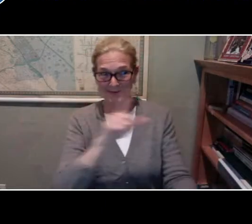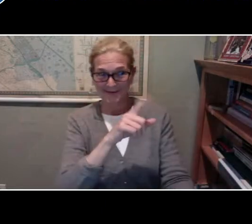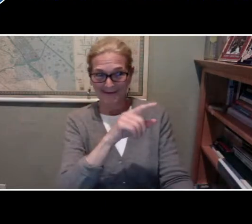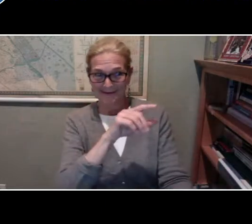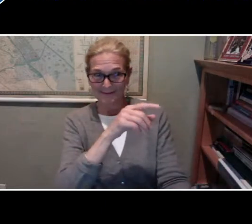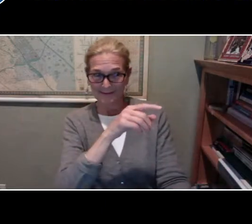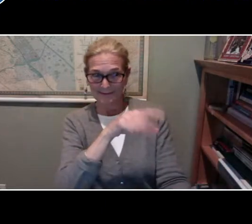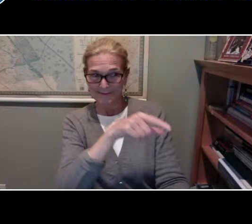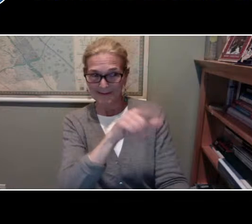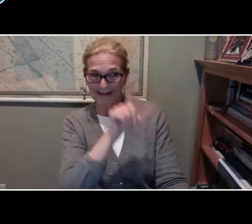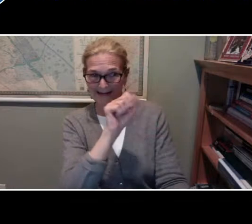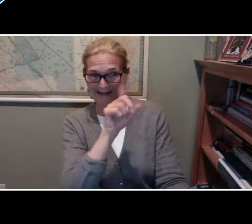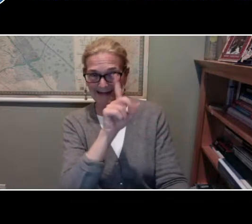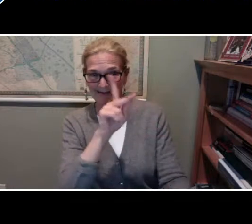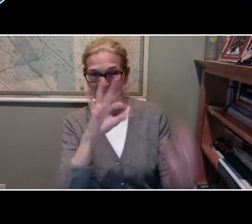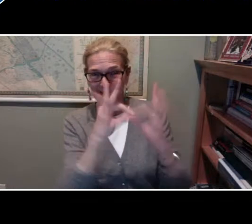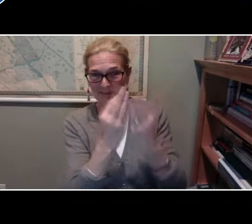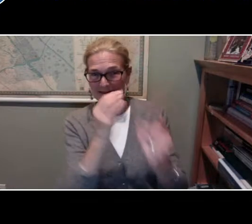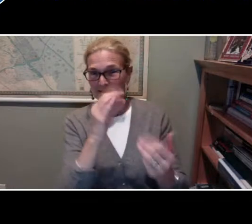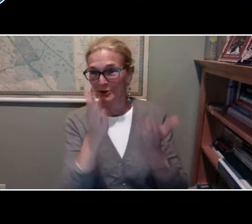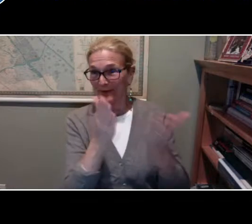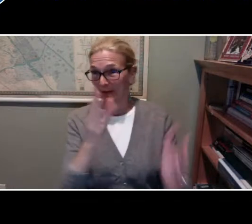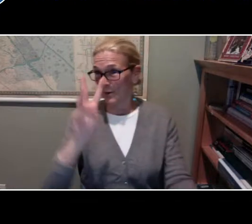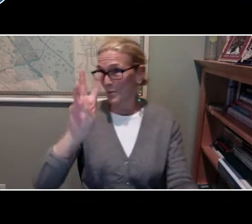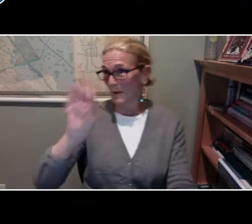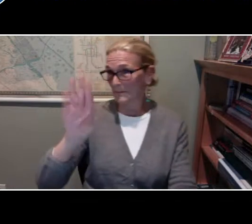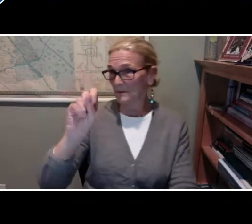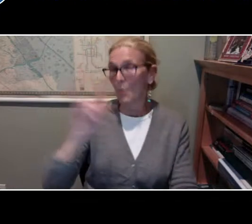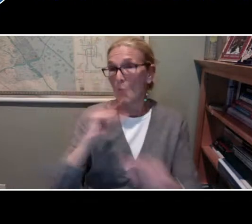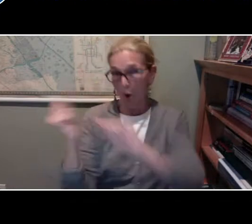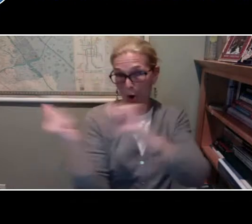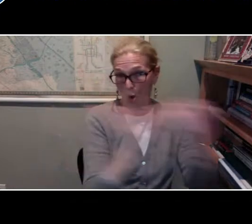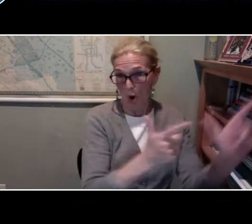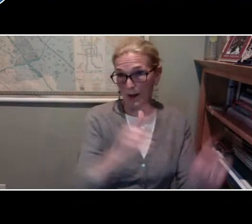The verbatim text from Lead K Family Services,